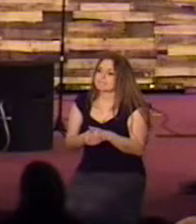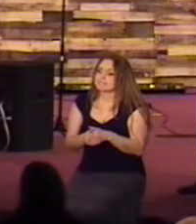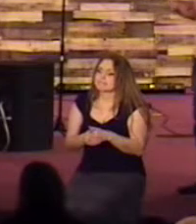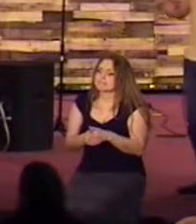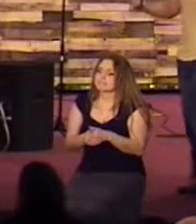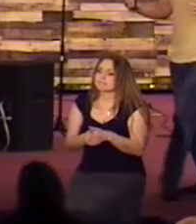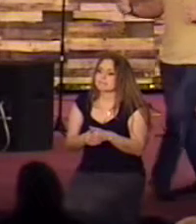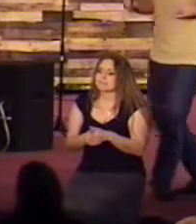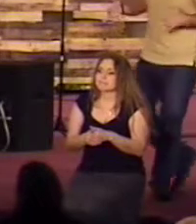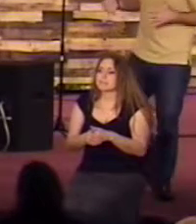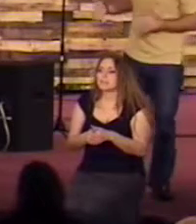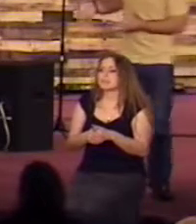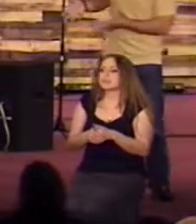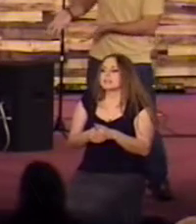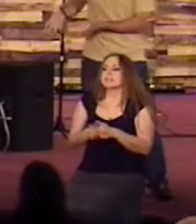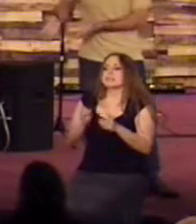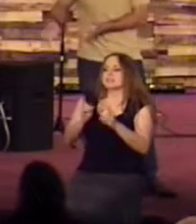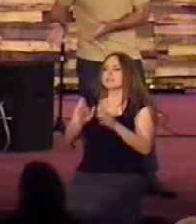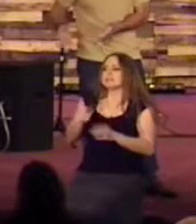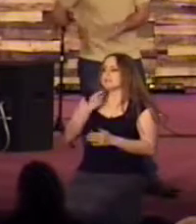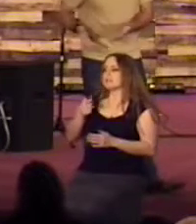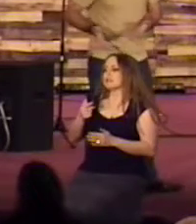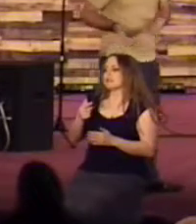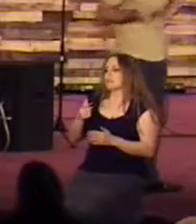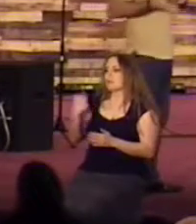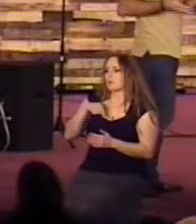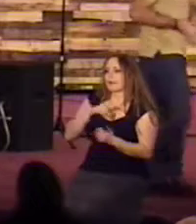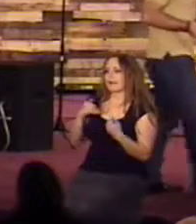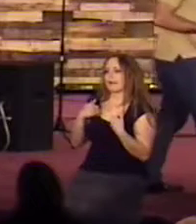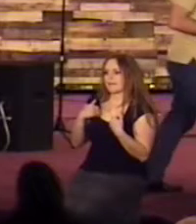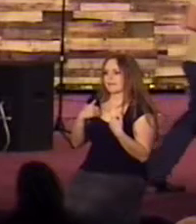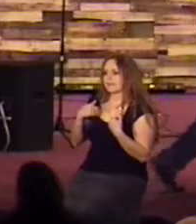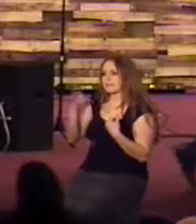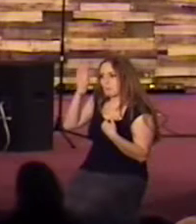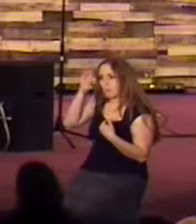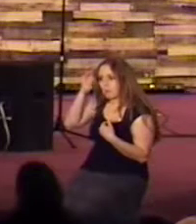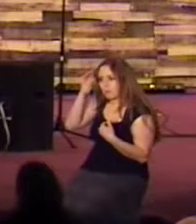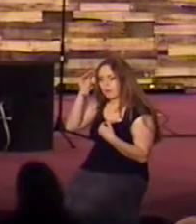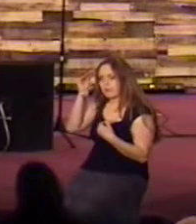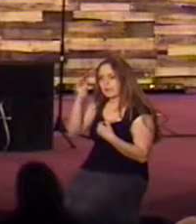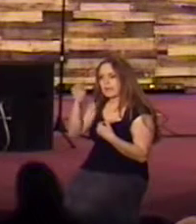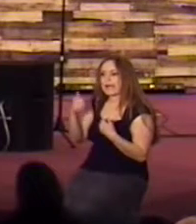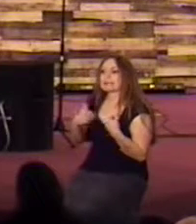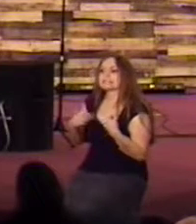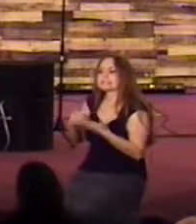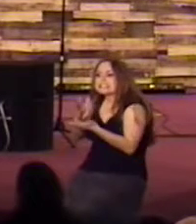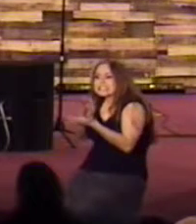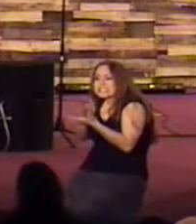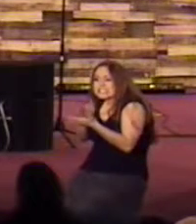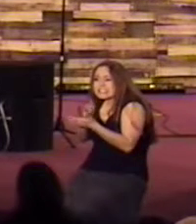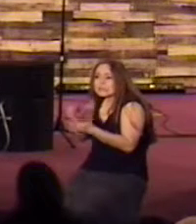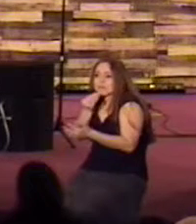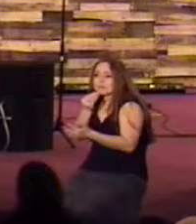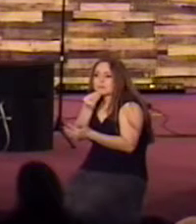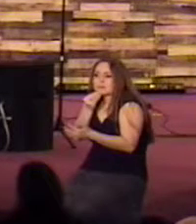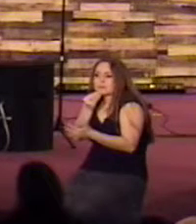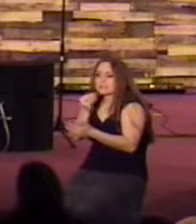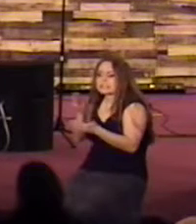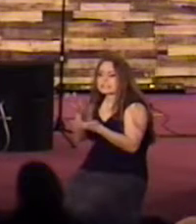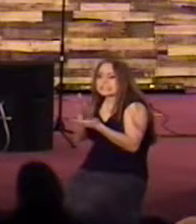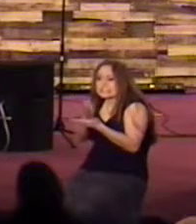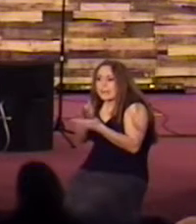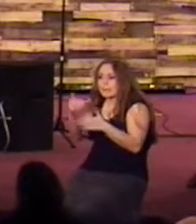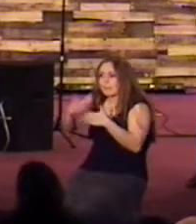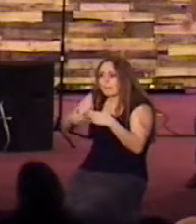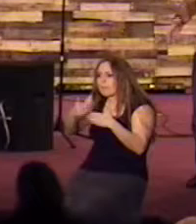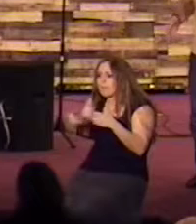amongst themselves and they're like, "All right, all we have is this little boy who's got some food. This little boy has a little lunch of some bread and some